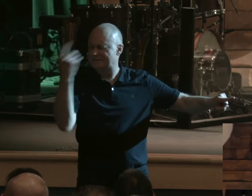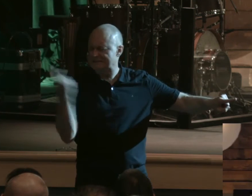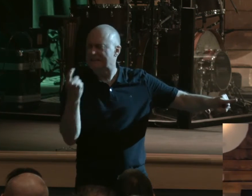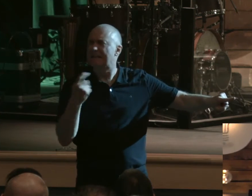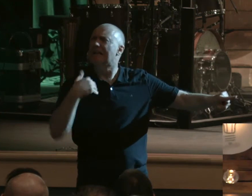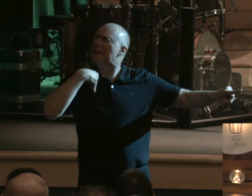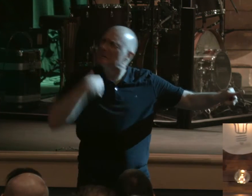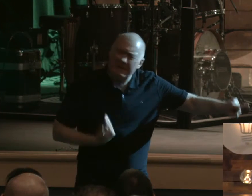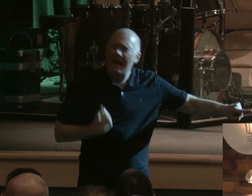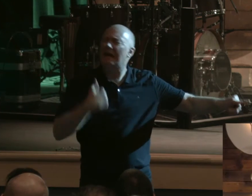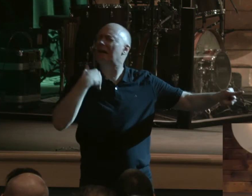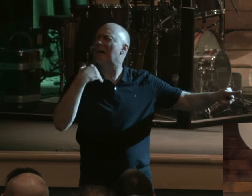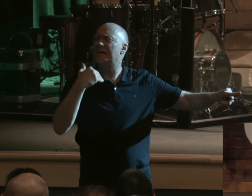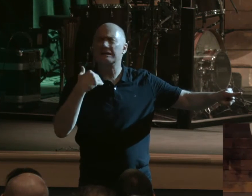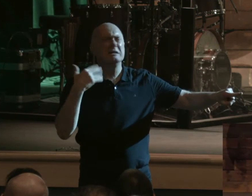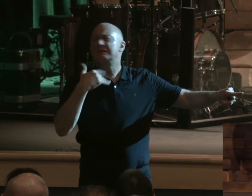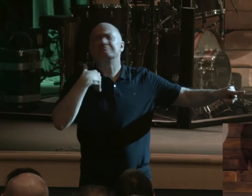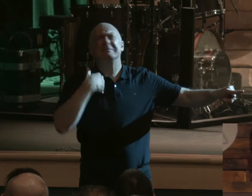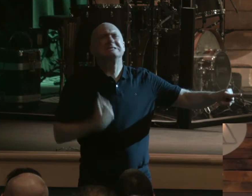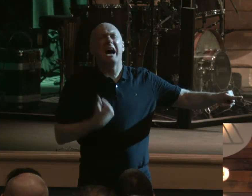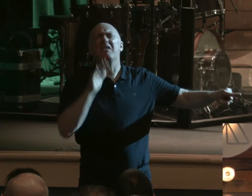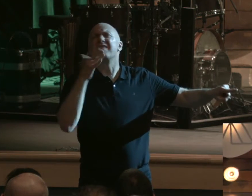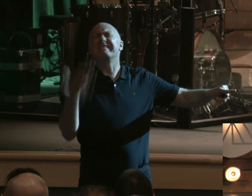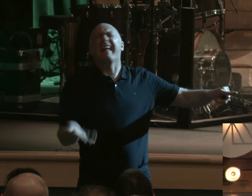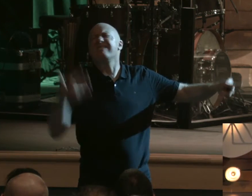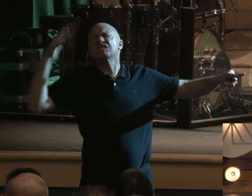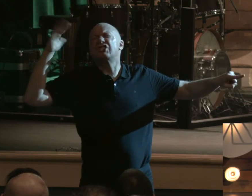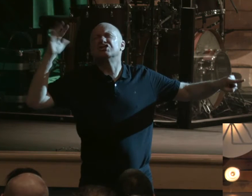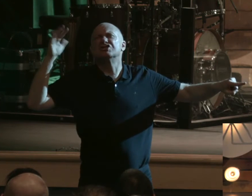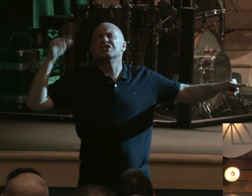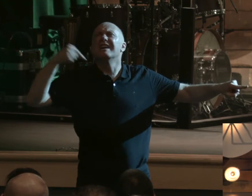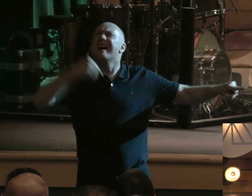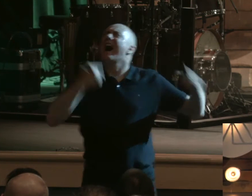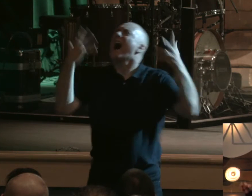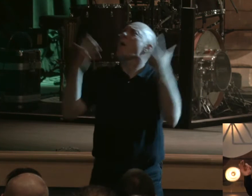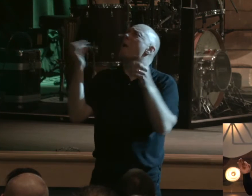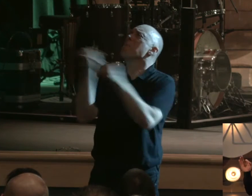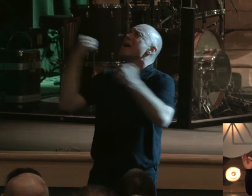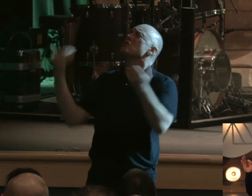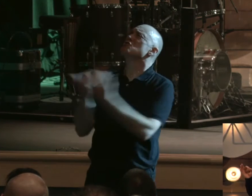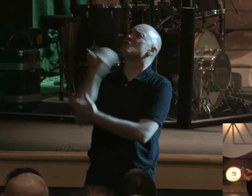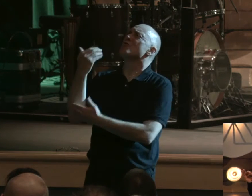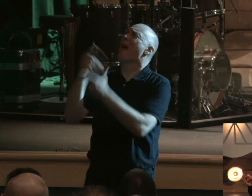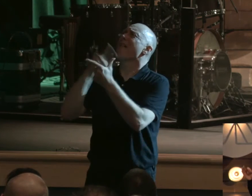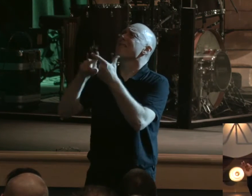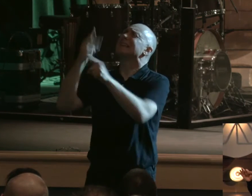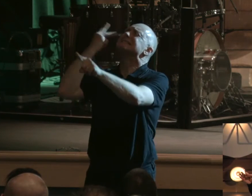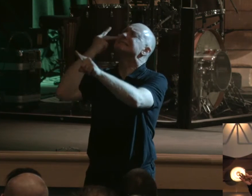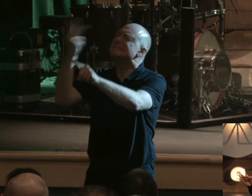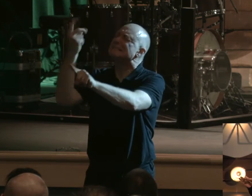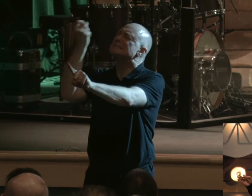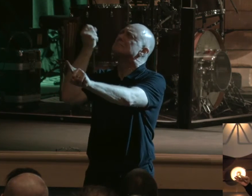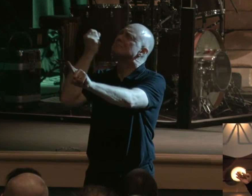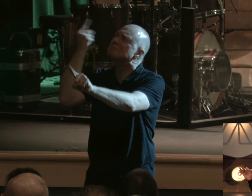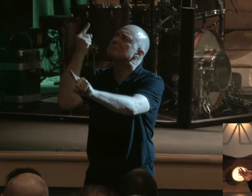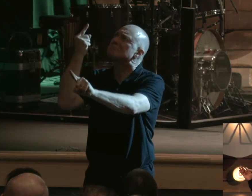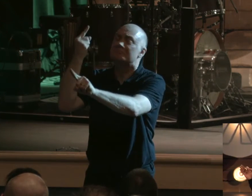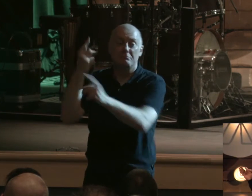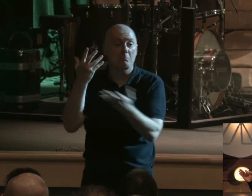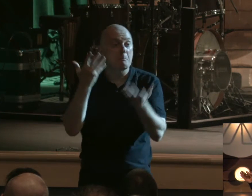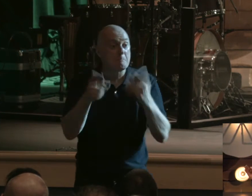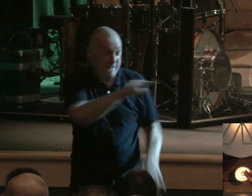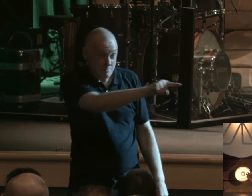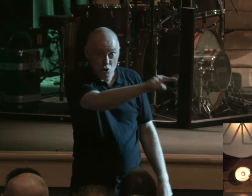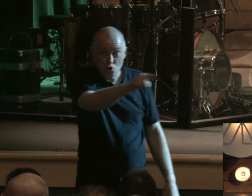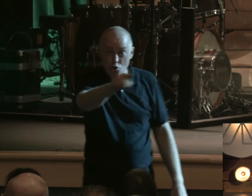am tired of my apathy. I'm tired of death. I want to be made new, that I might see, that I might find life. Could it be that you are